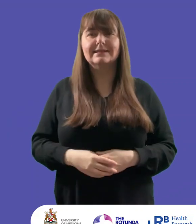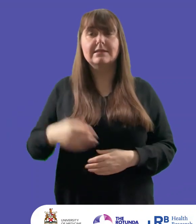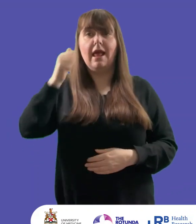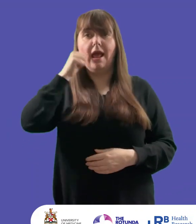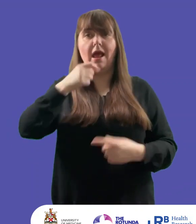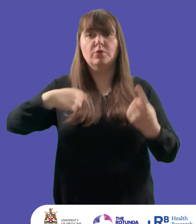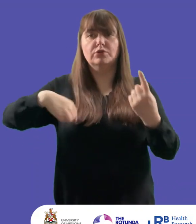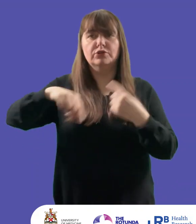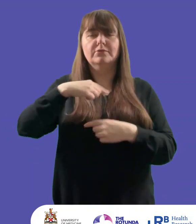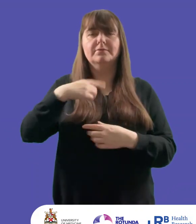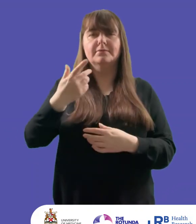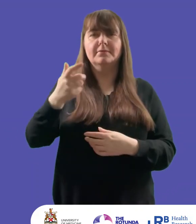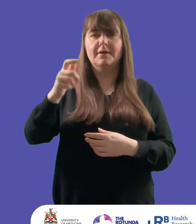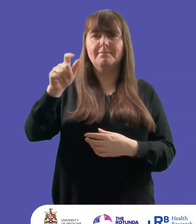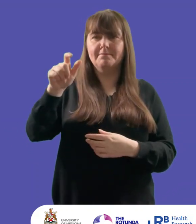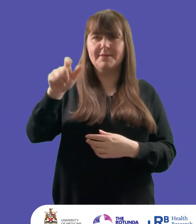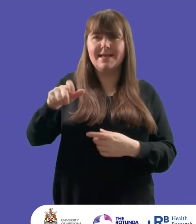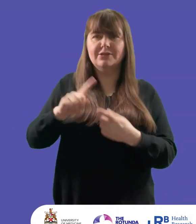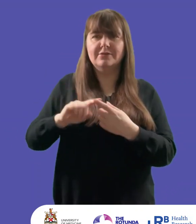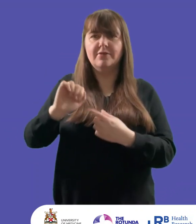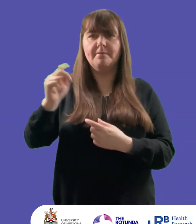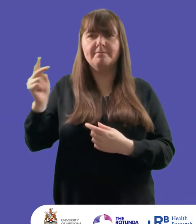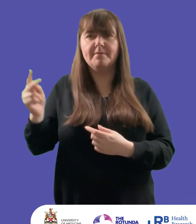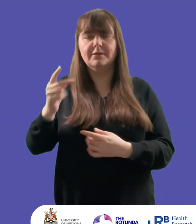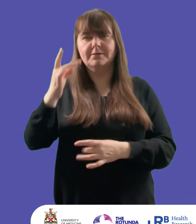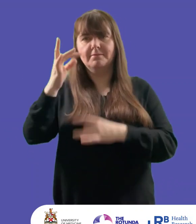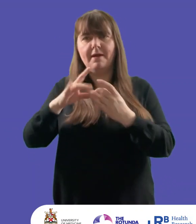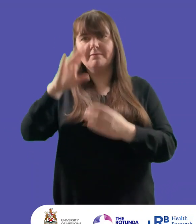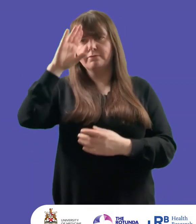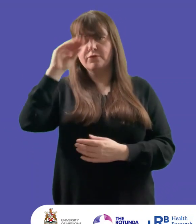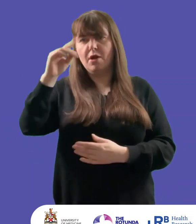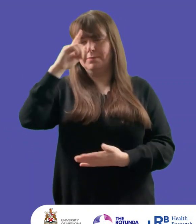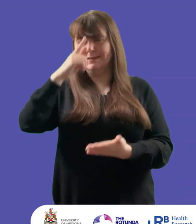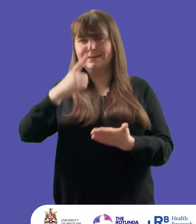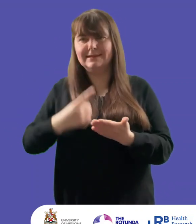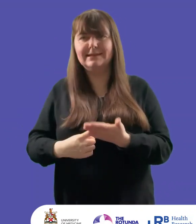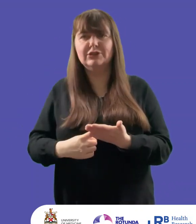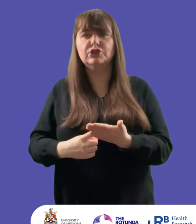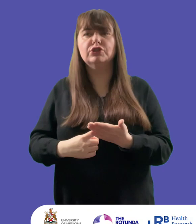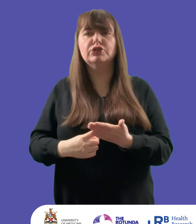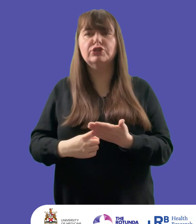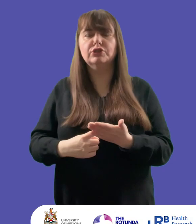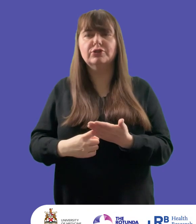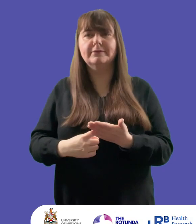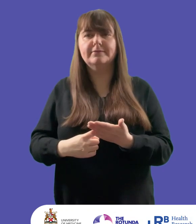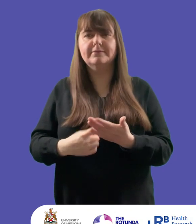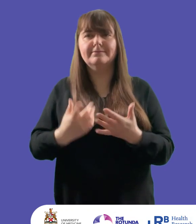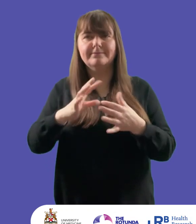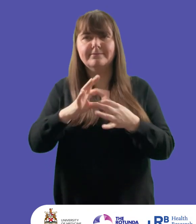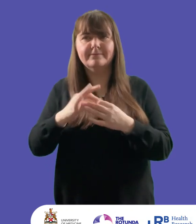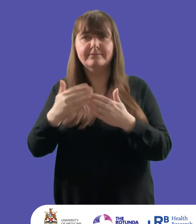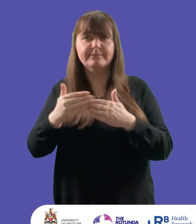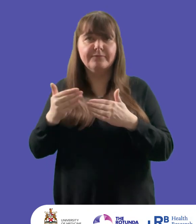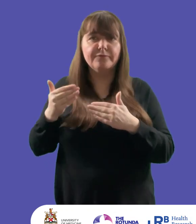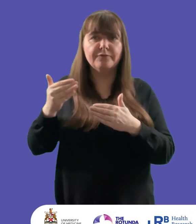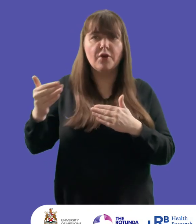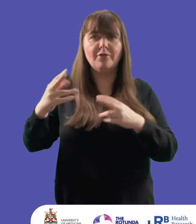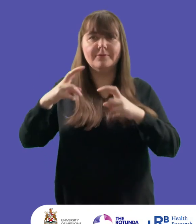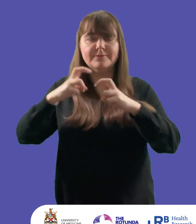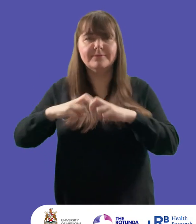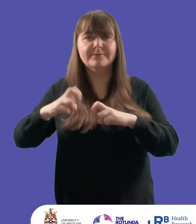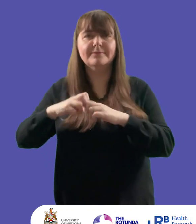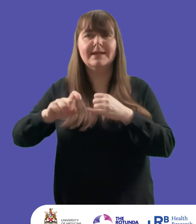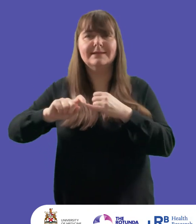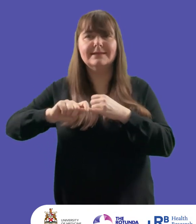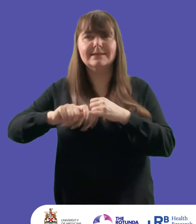allows patients and their partners to make informed decisions regarding further diagnostic